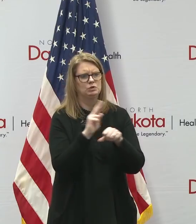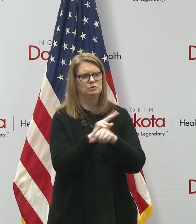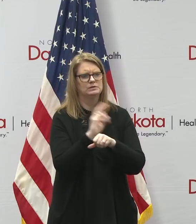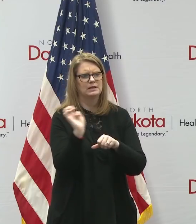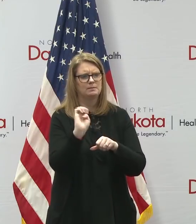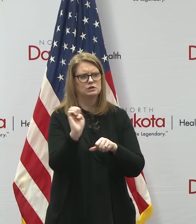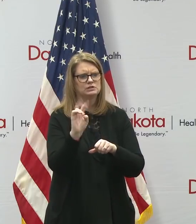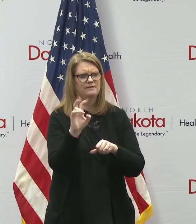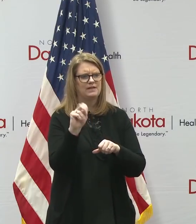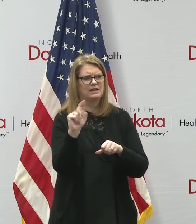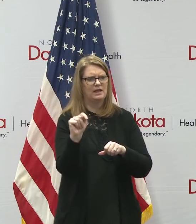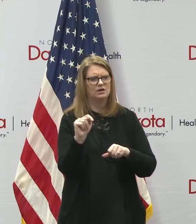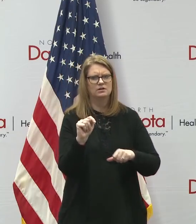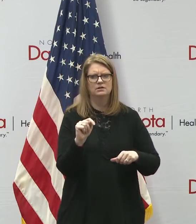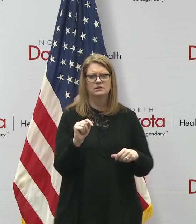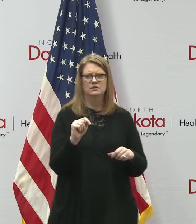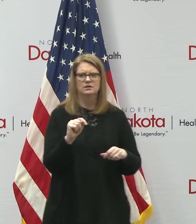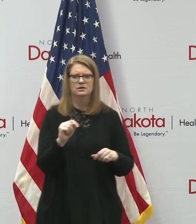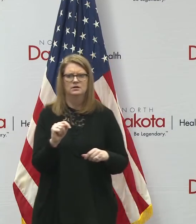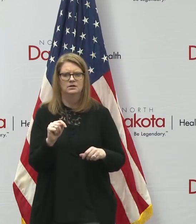ventilator?